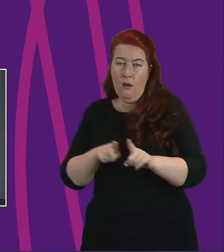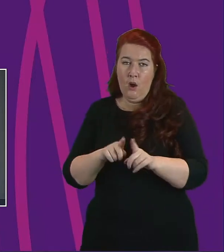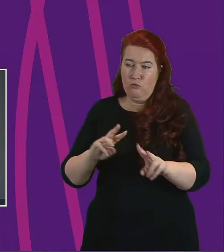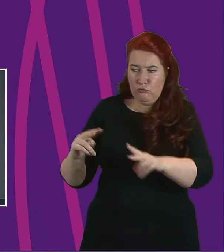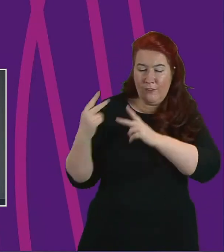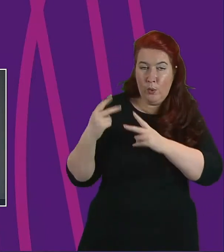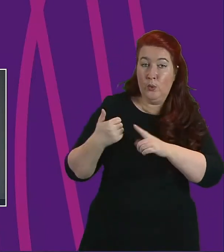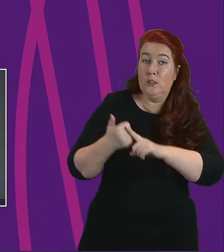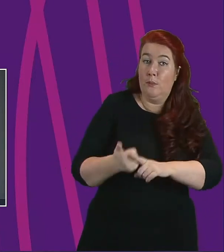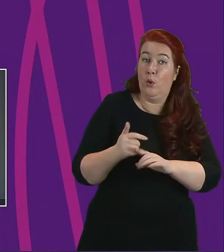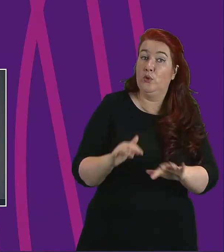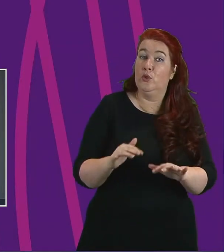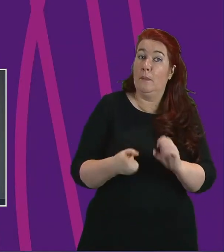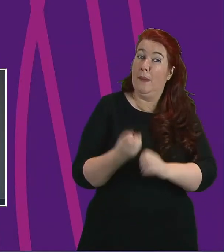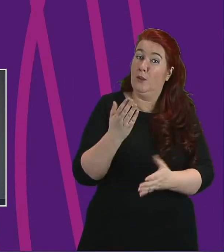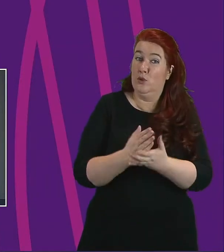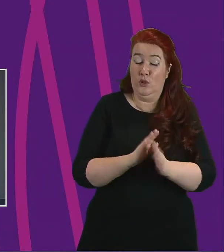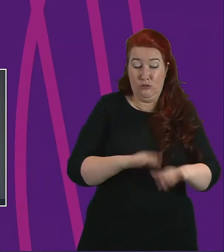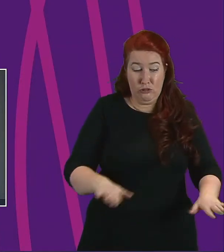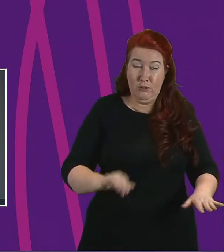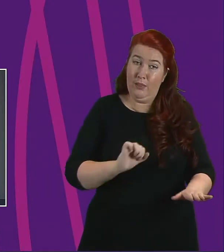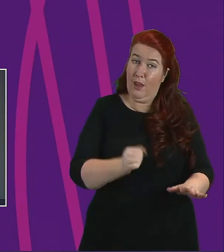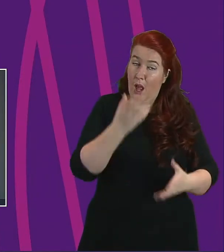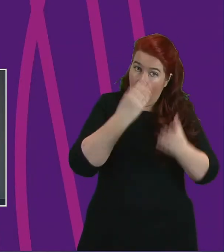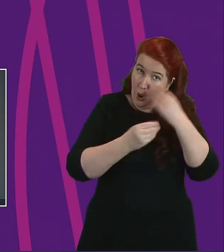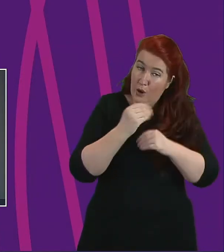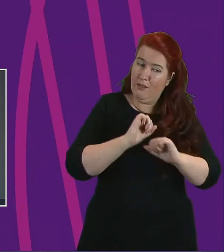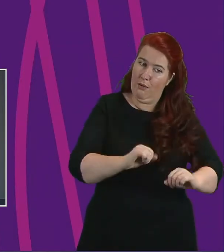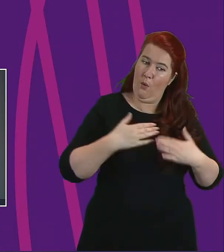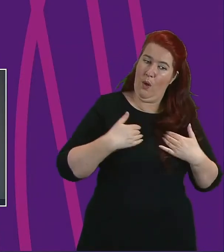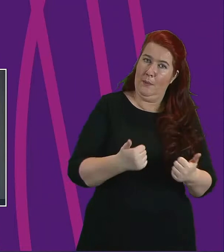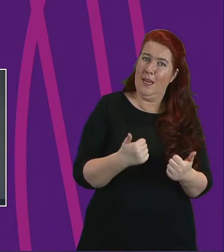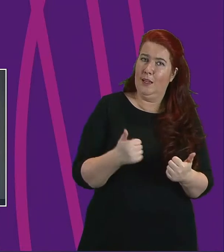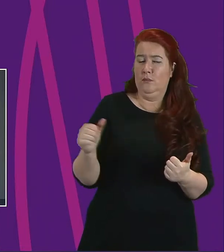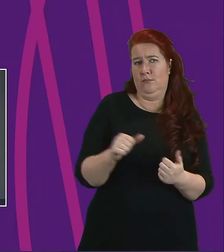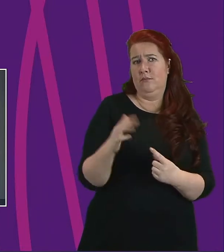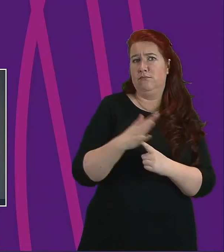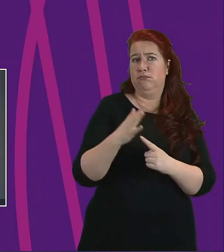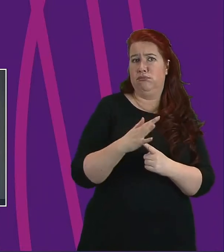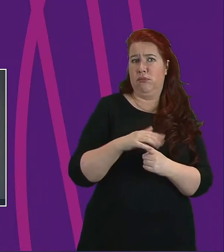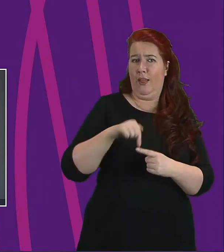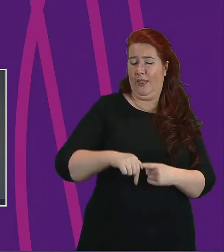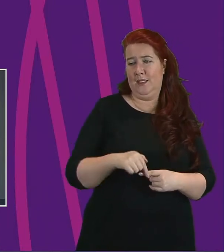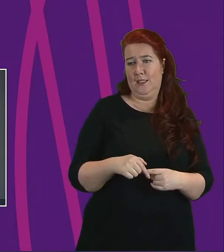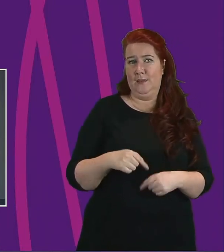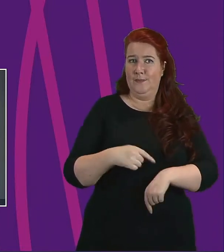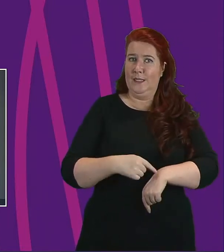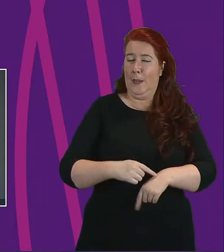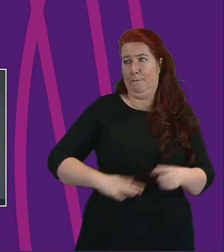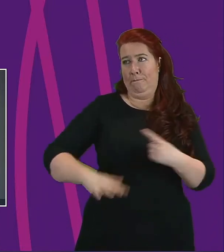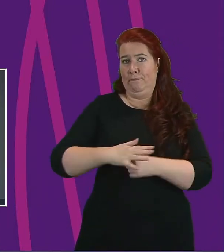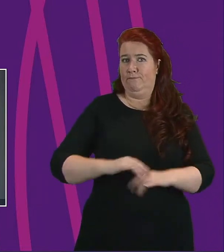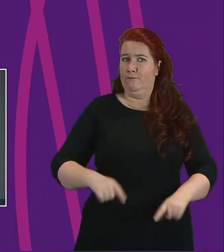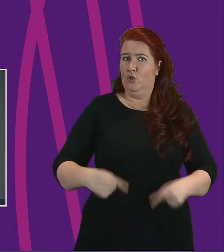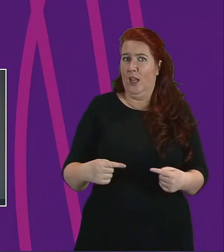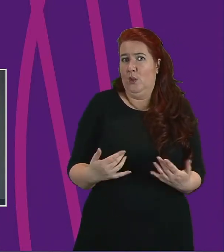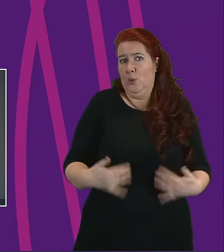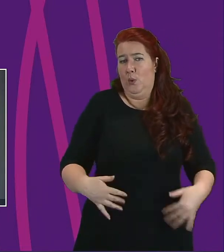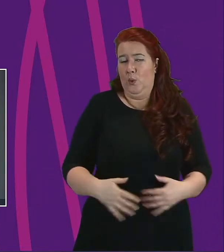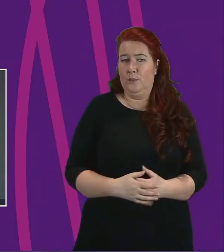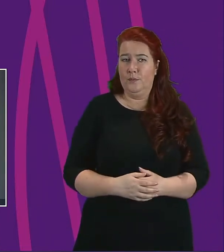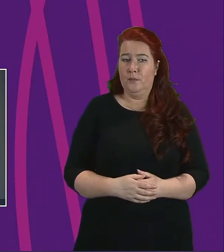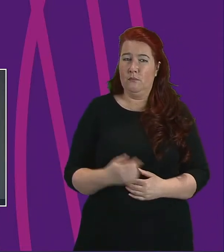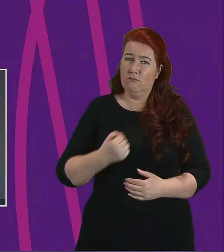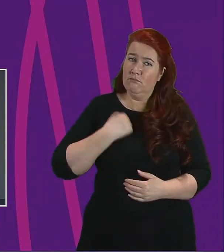people's well-being and learning is prioritised in these challenging times. We have a mission to make this work, to educate